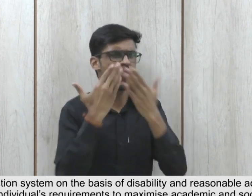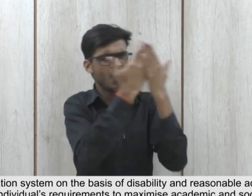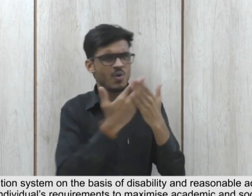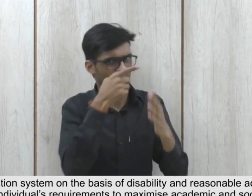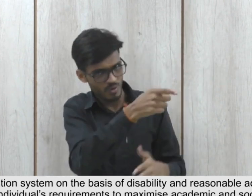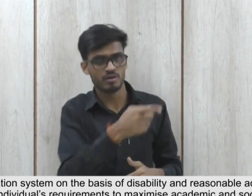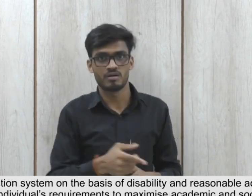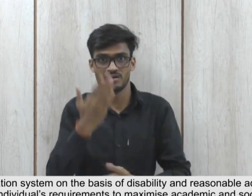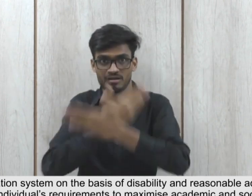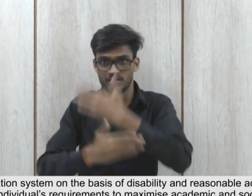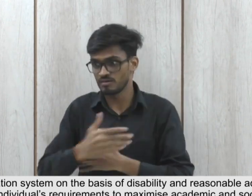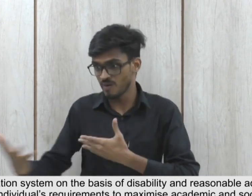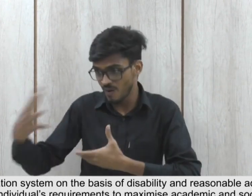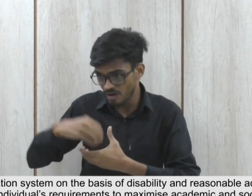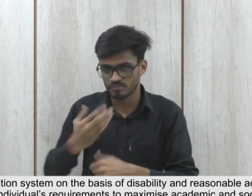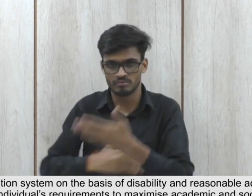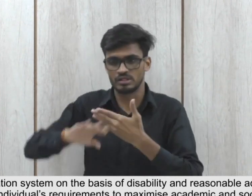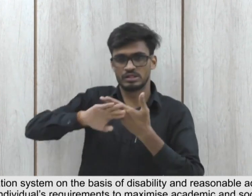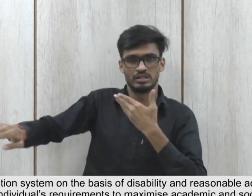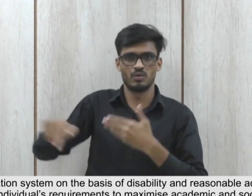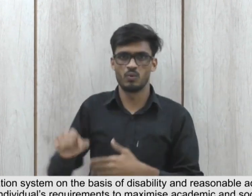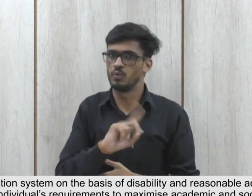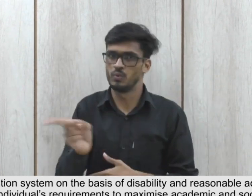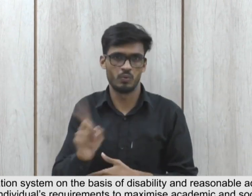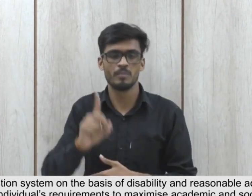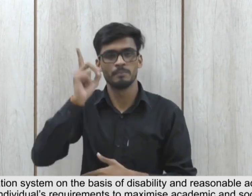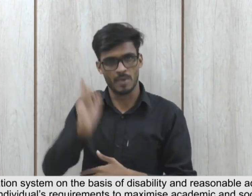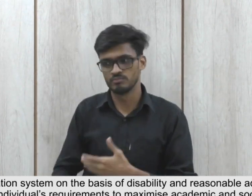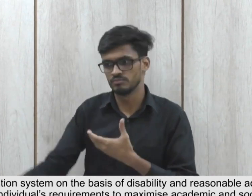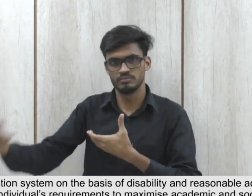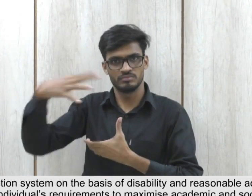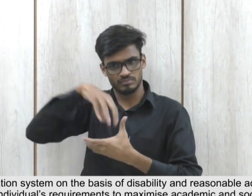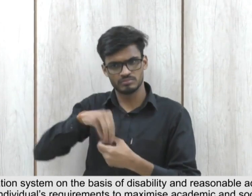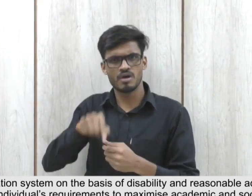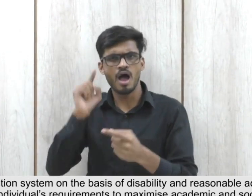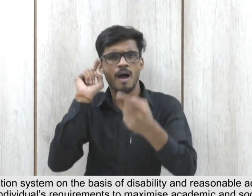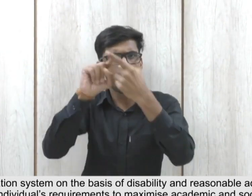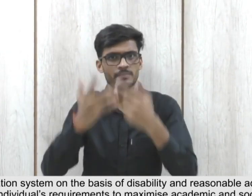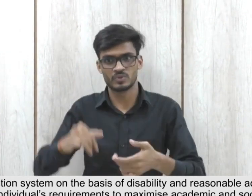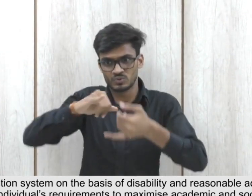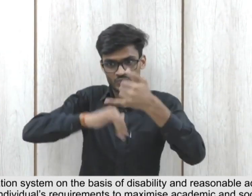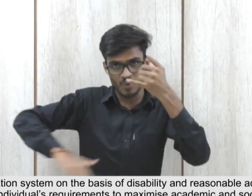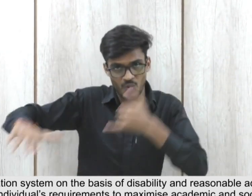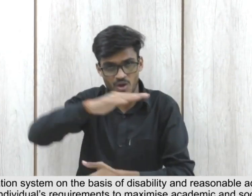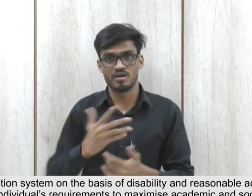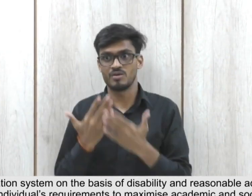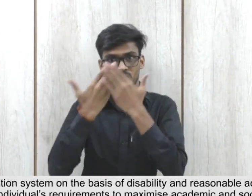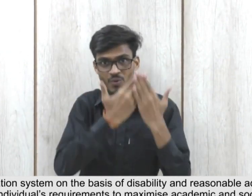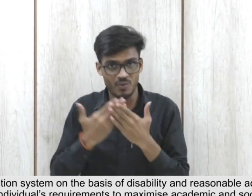education system on the basis of disability and reasonable accommodation is provided to meet